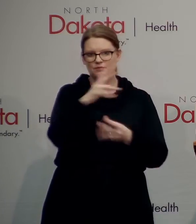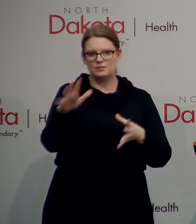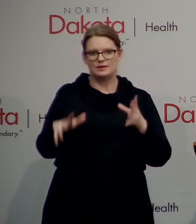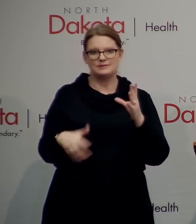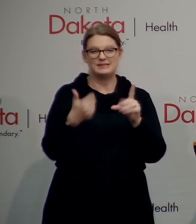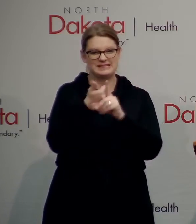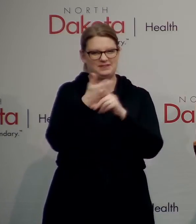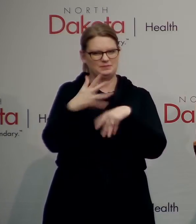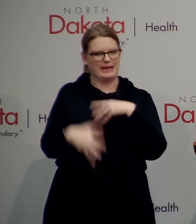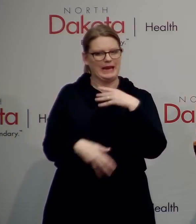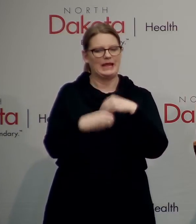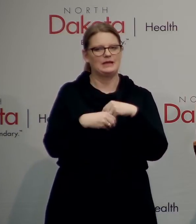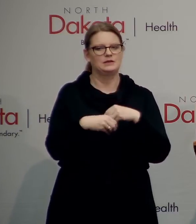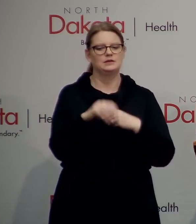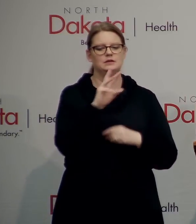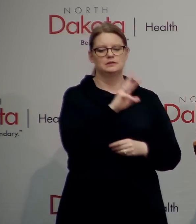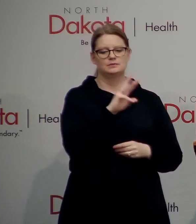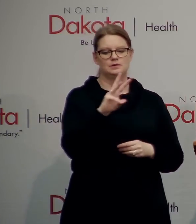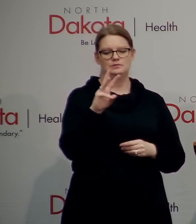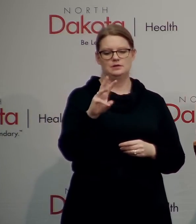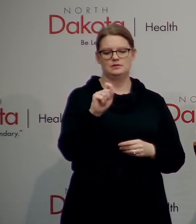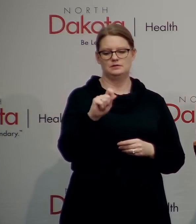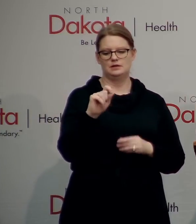health website, which is